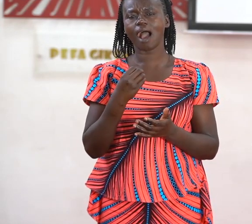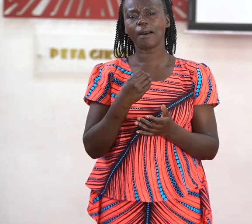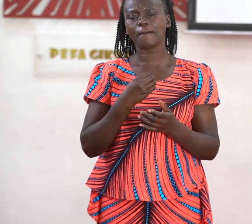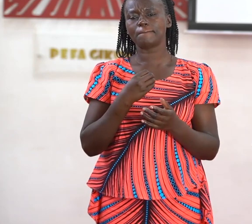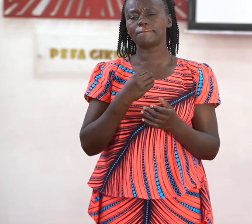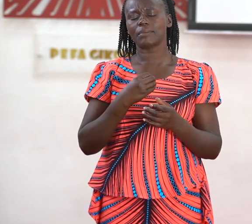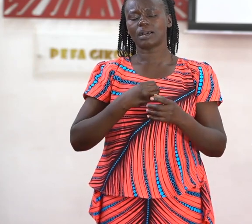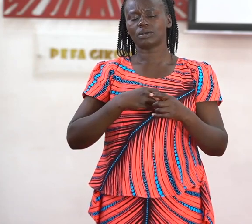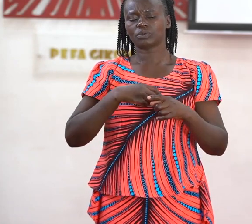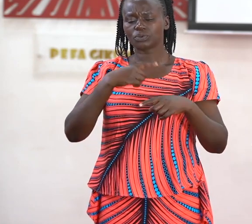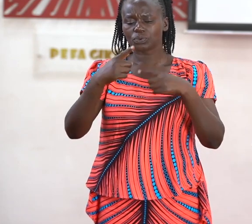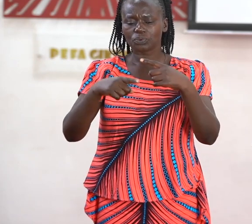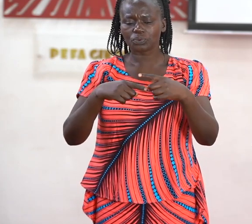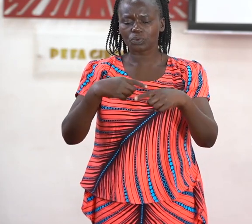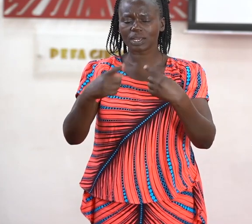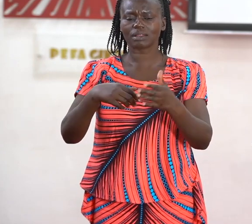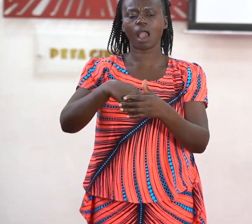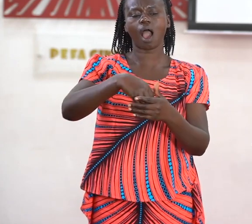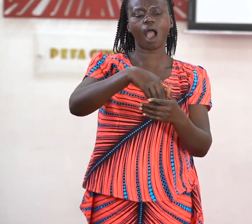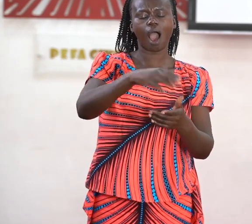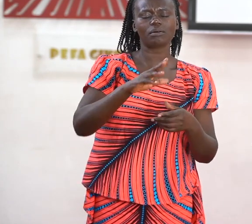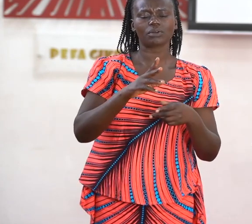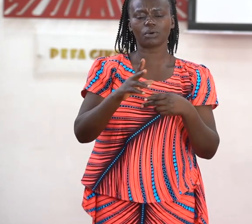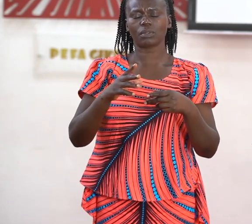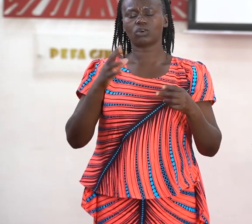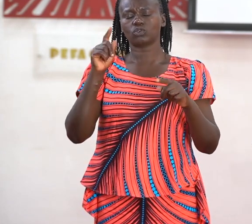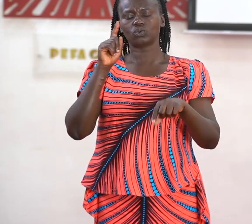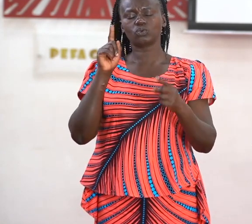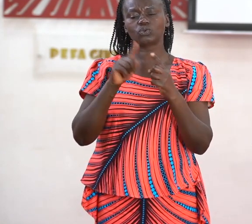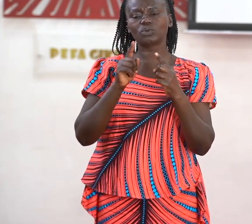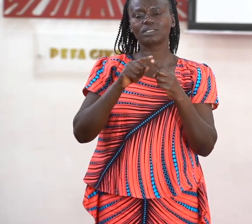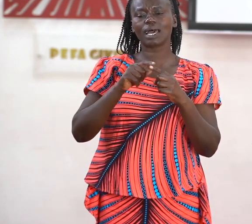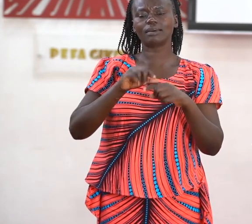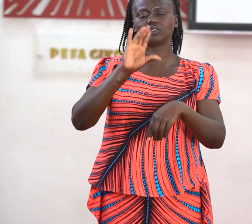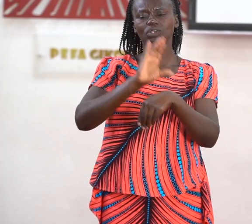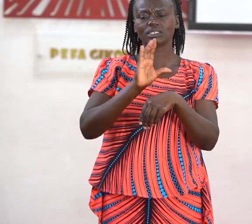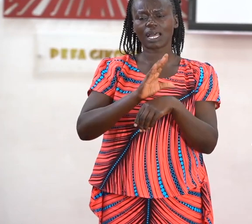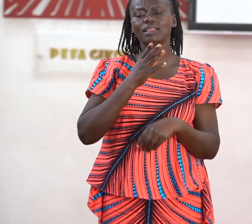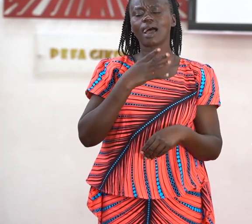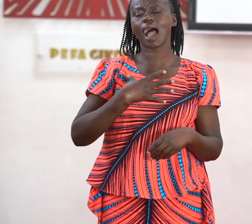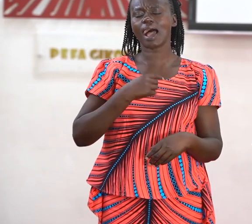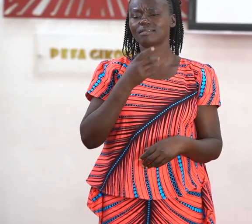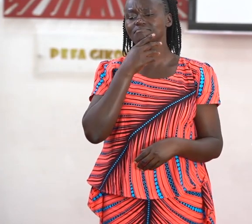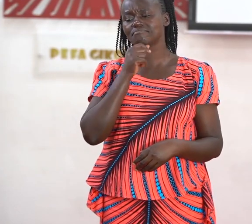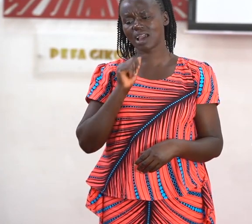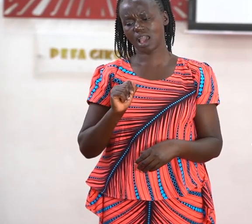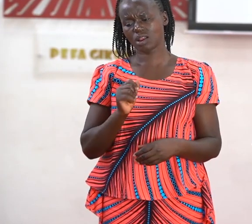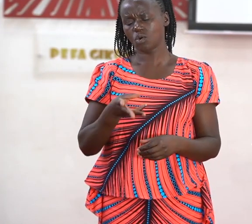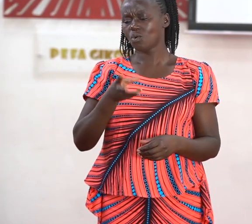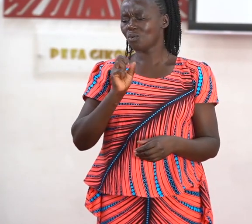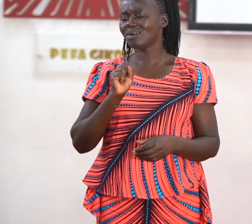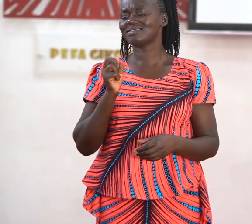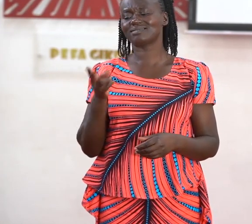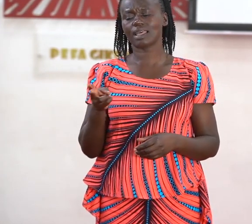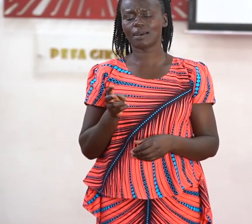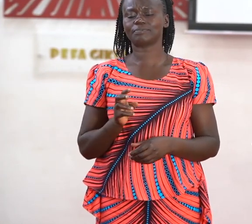going on from that place, he went into their synagogue, and a man with a shriveled hand was there looking for a reason to accuse